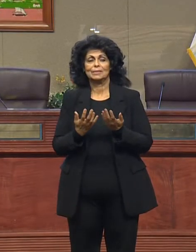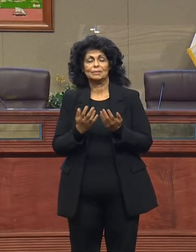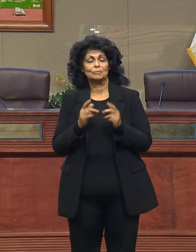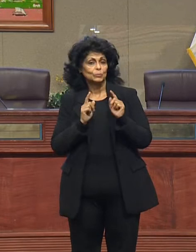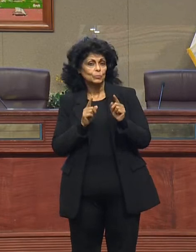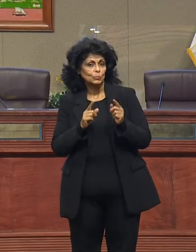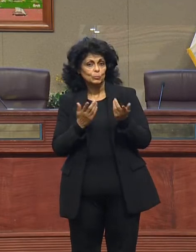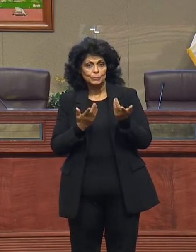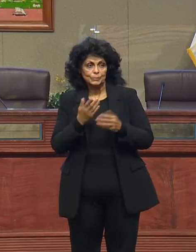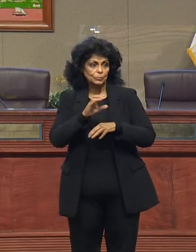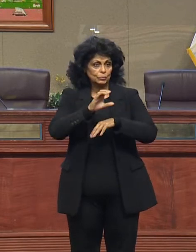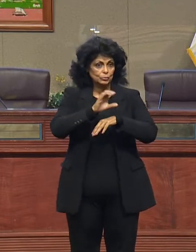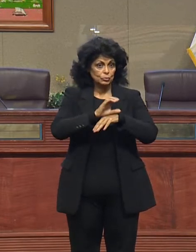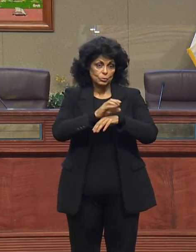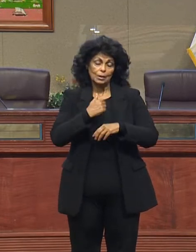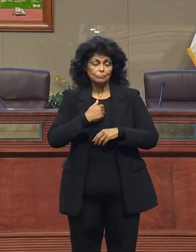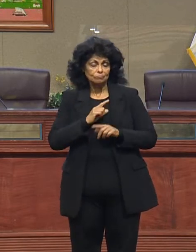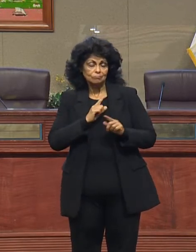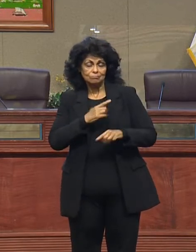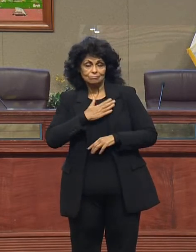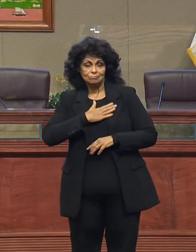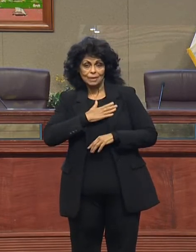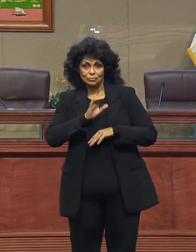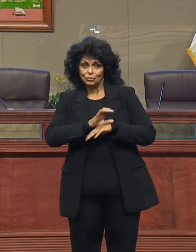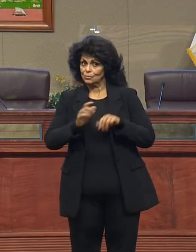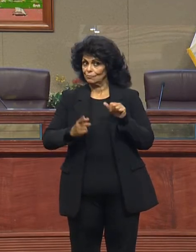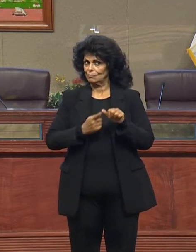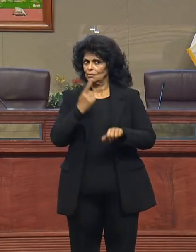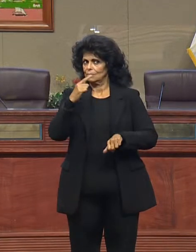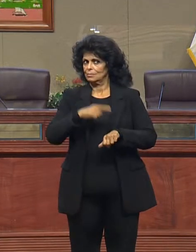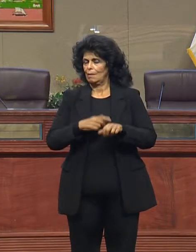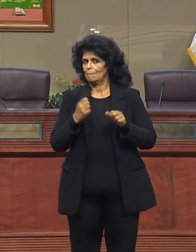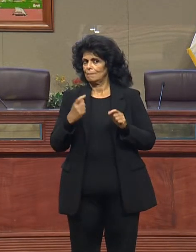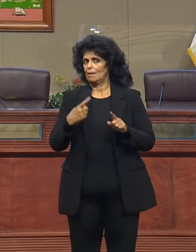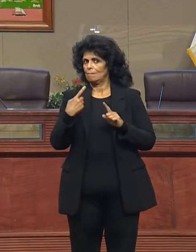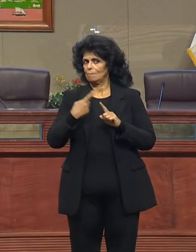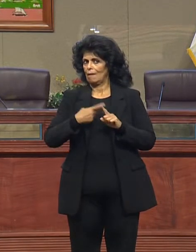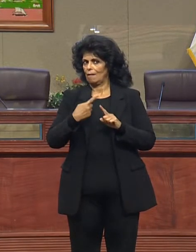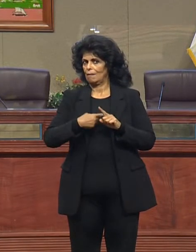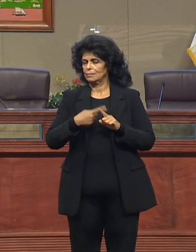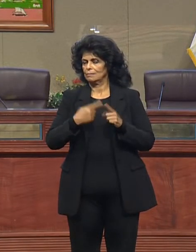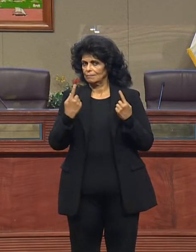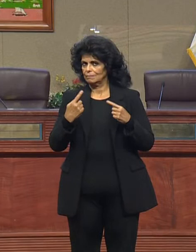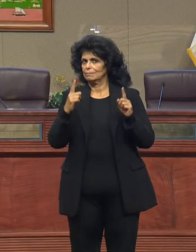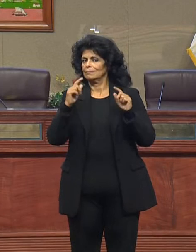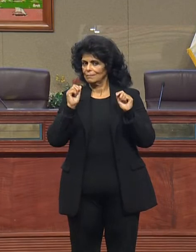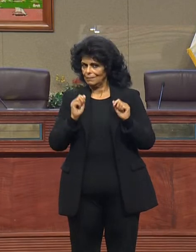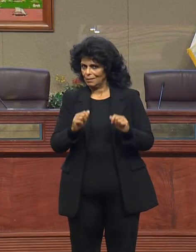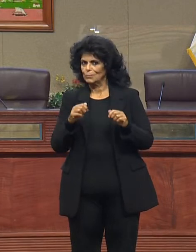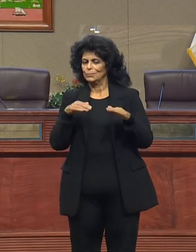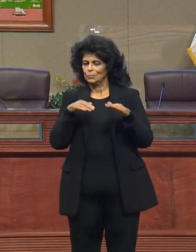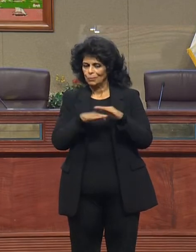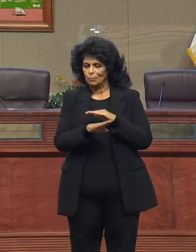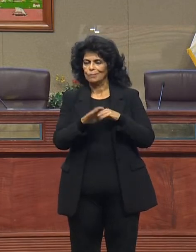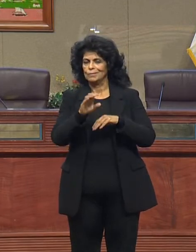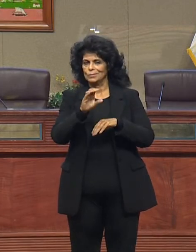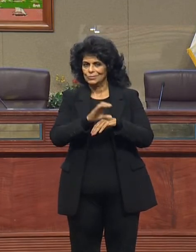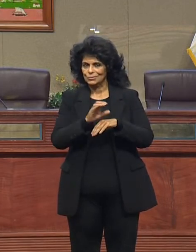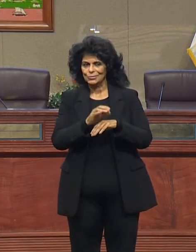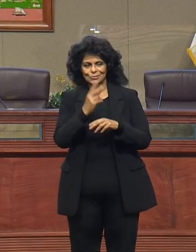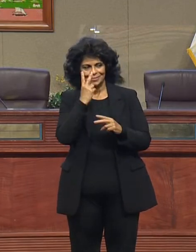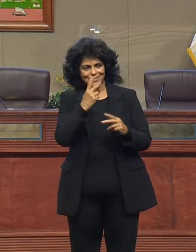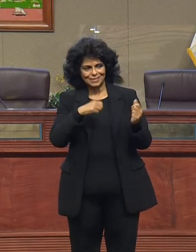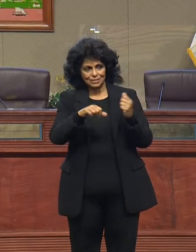church service from my church, first time in many months where we were actually able to see one another in person, but